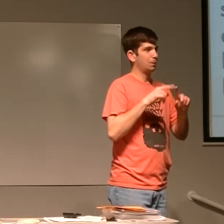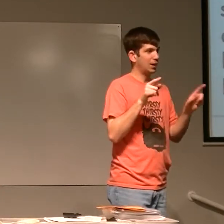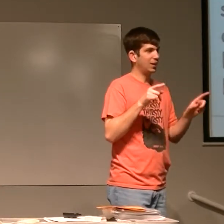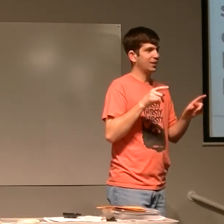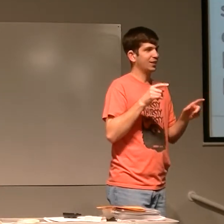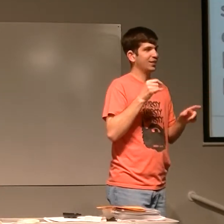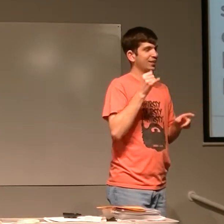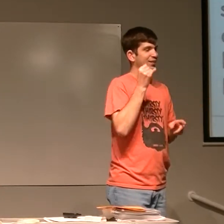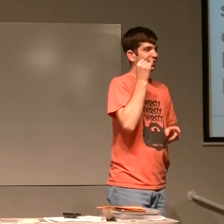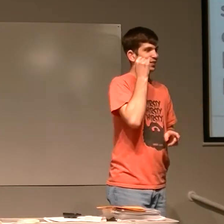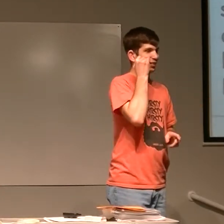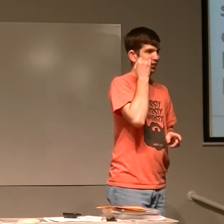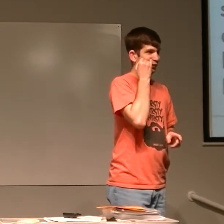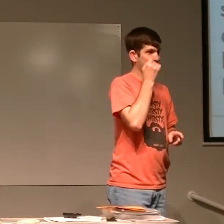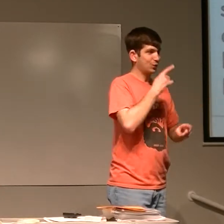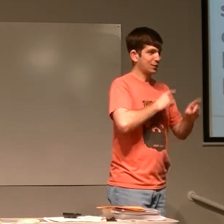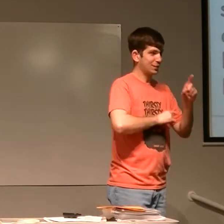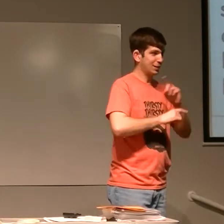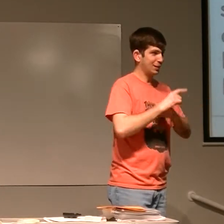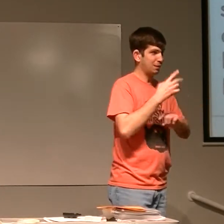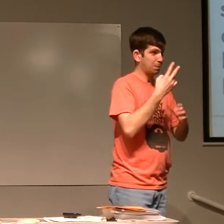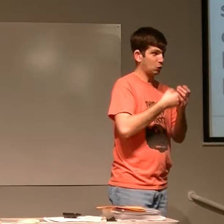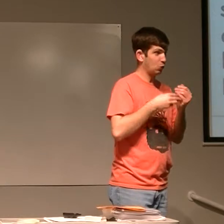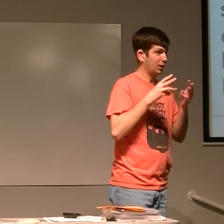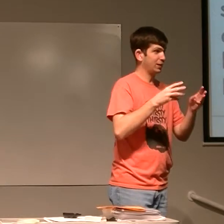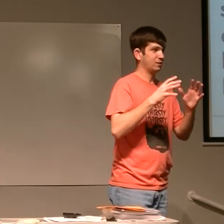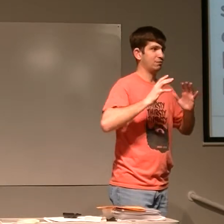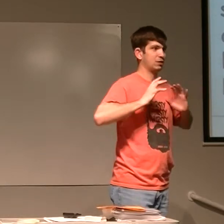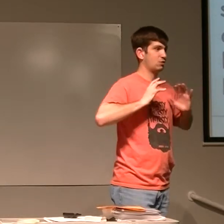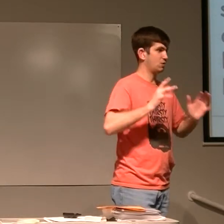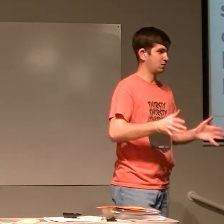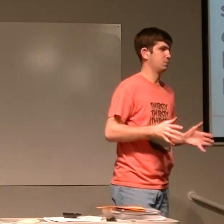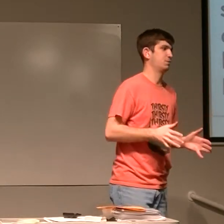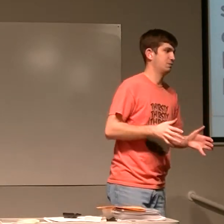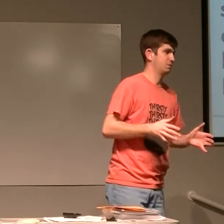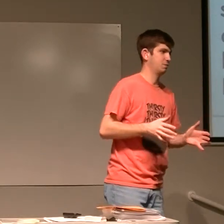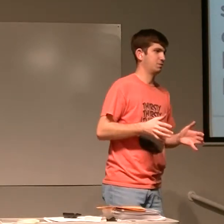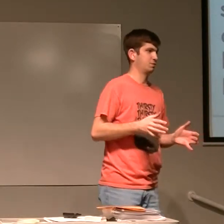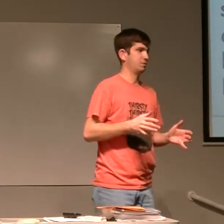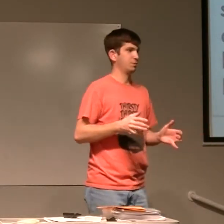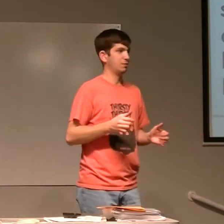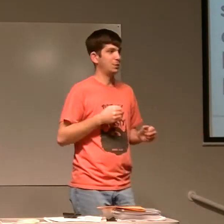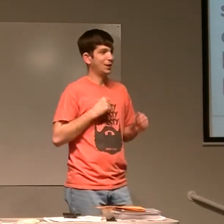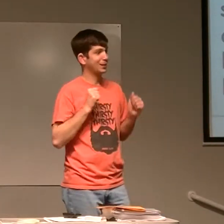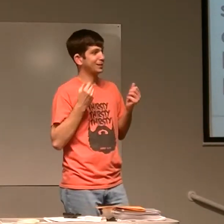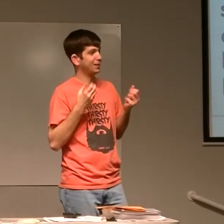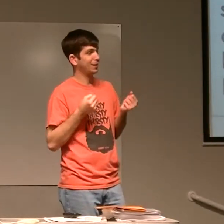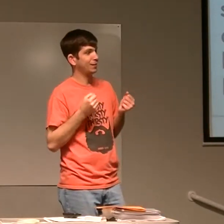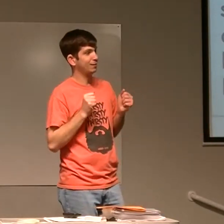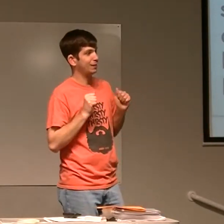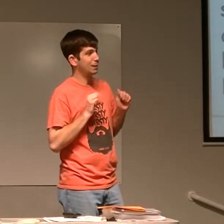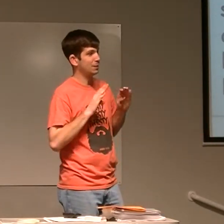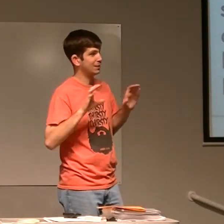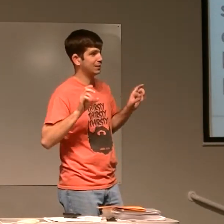But if you can sign both ways, that's awesome. When I can sign A, B, and C, it's